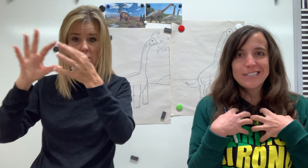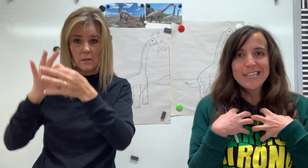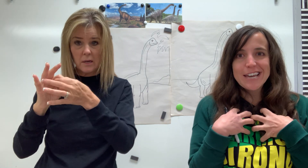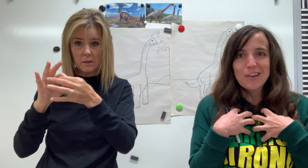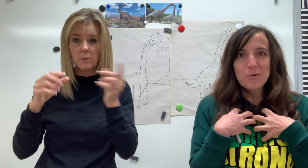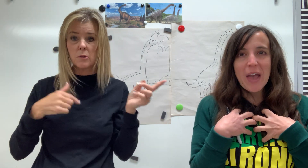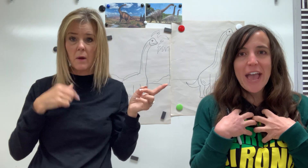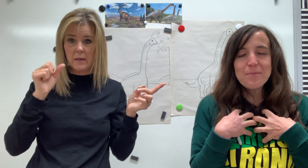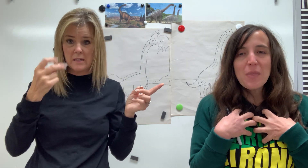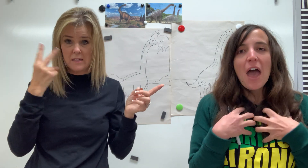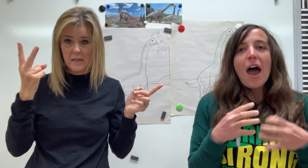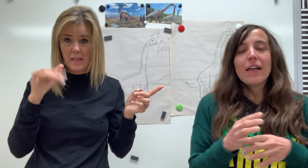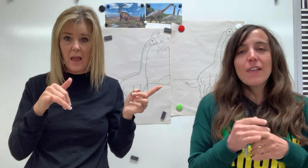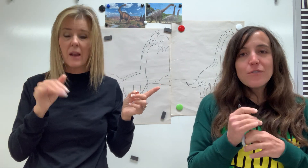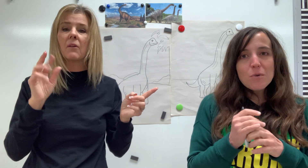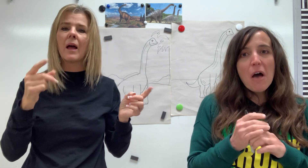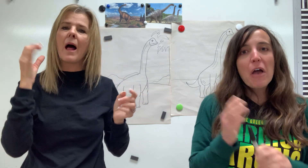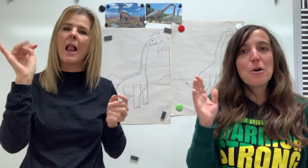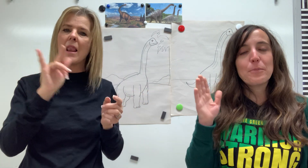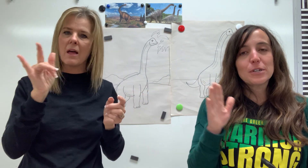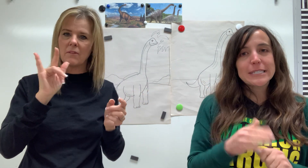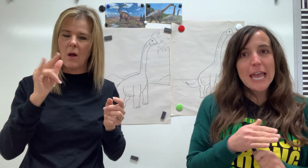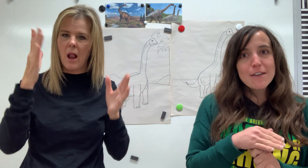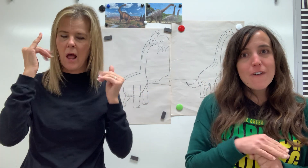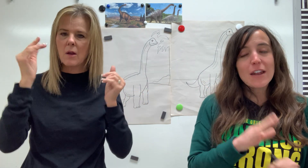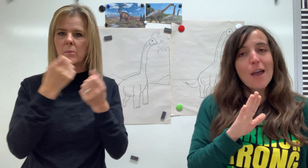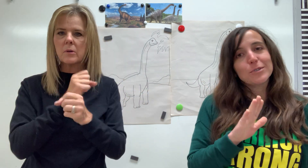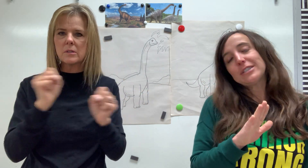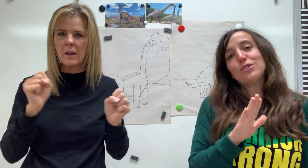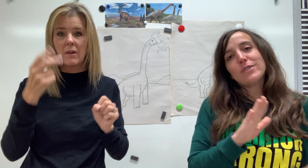I can see it, okay? I love you all. I hope you're